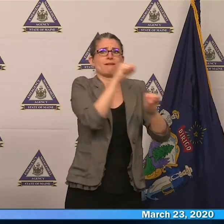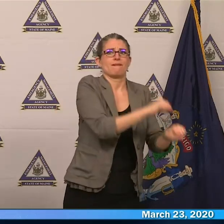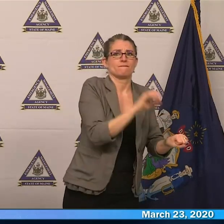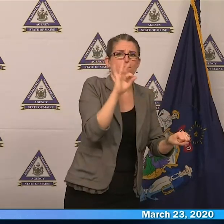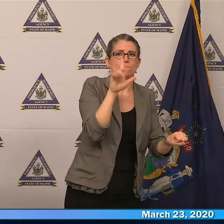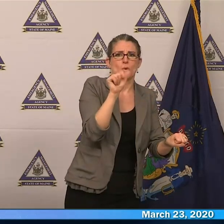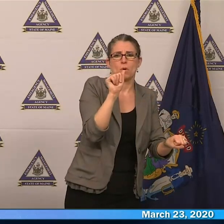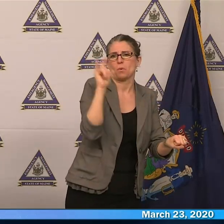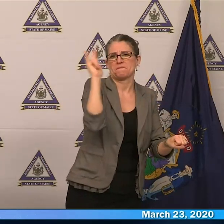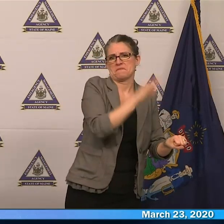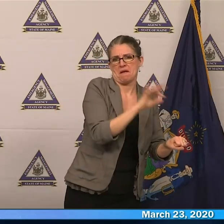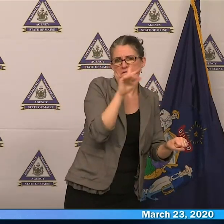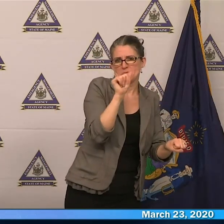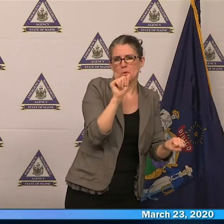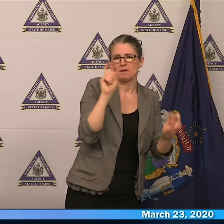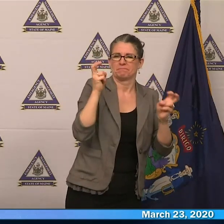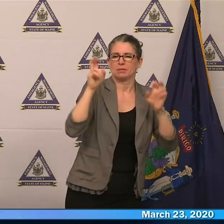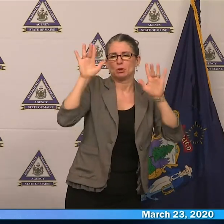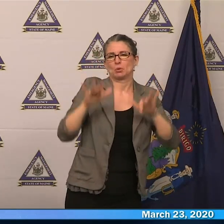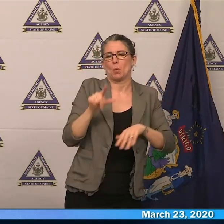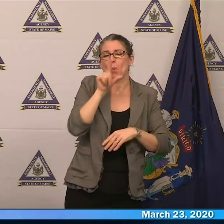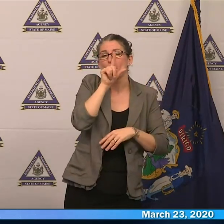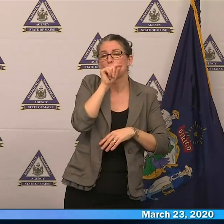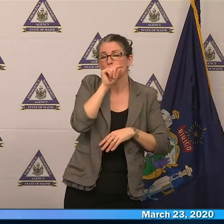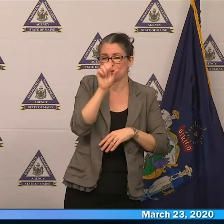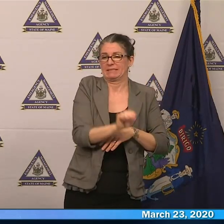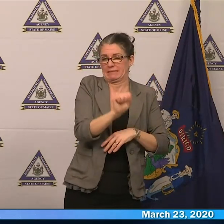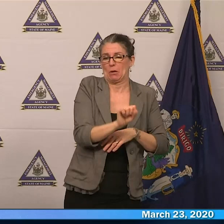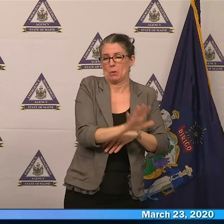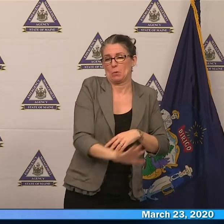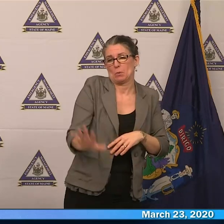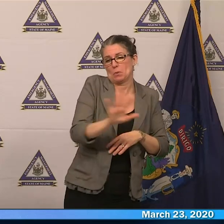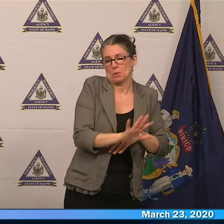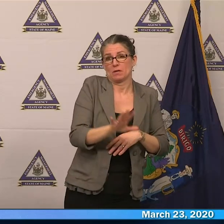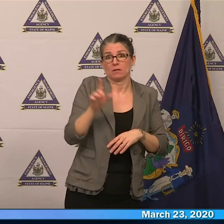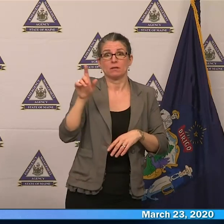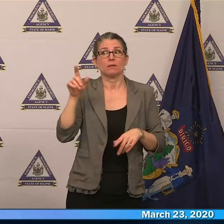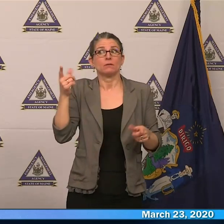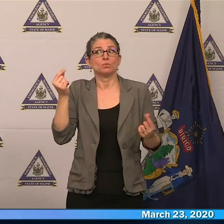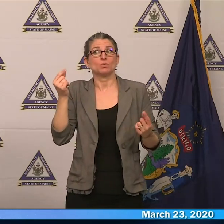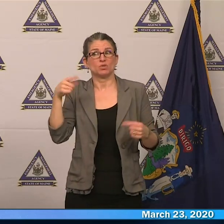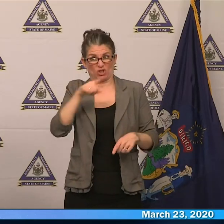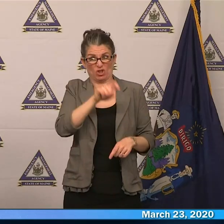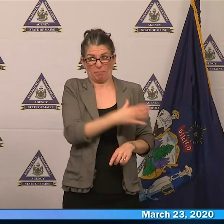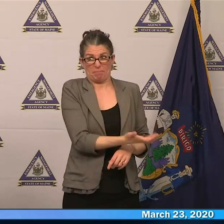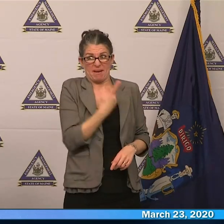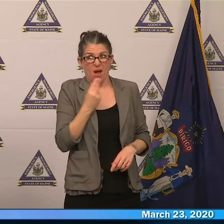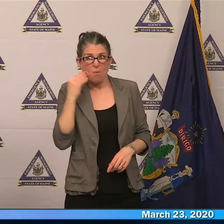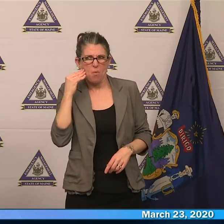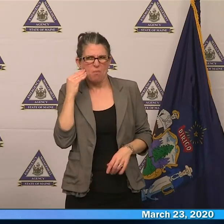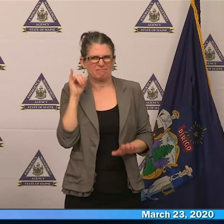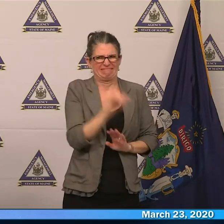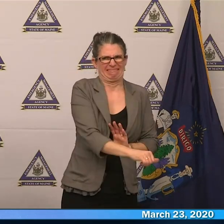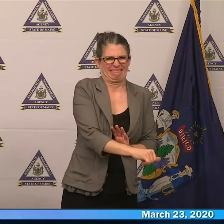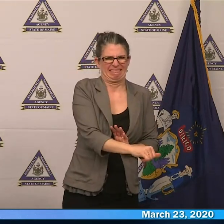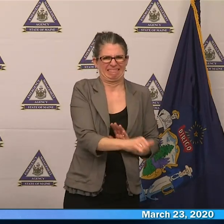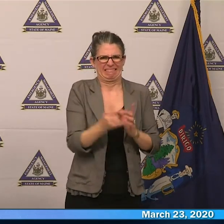people coming back to Maine from other states that are making that travel, should they self-quarantine or do